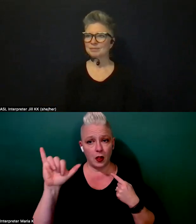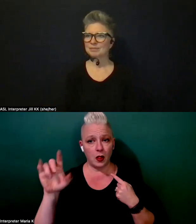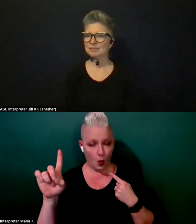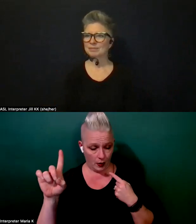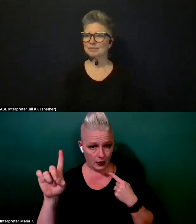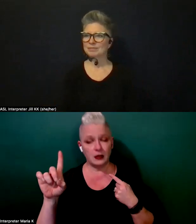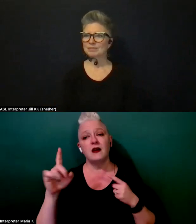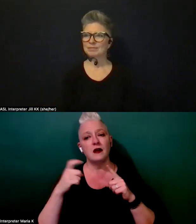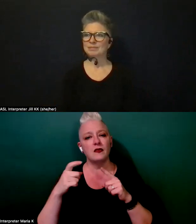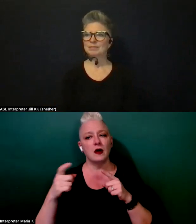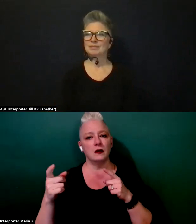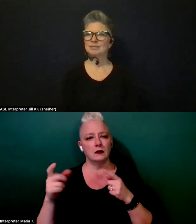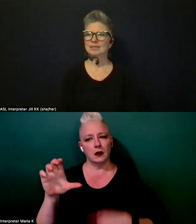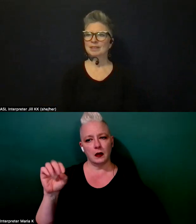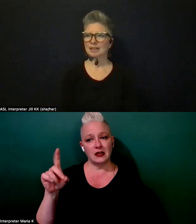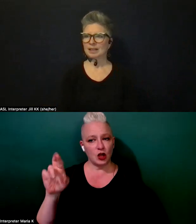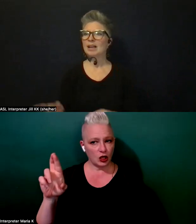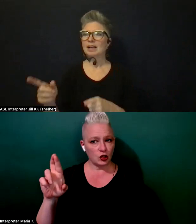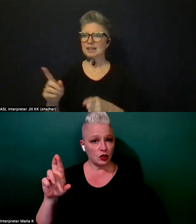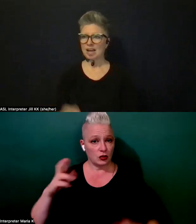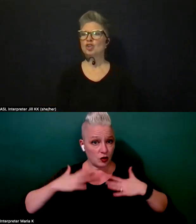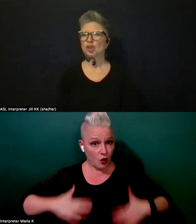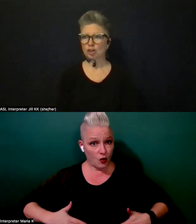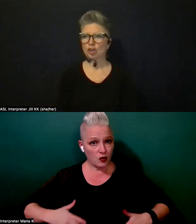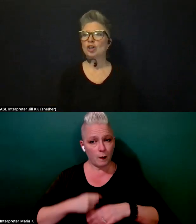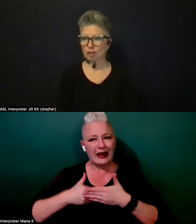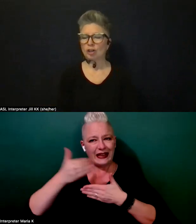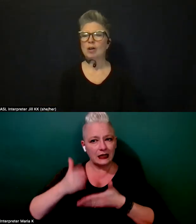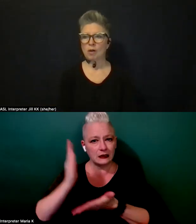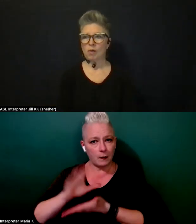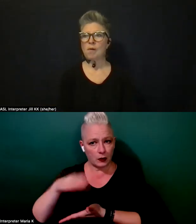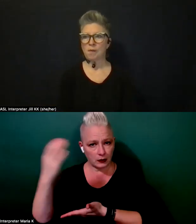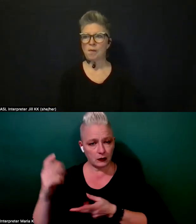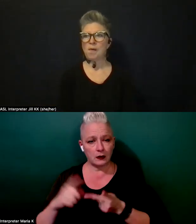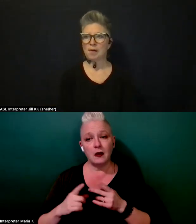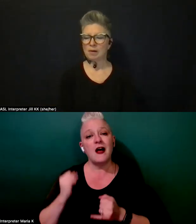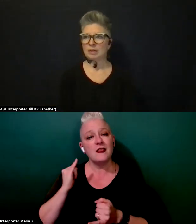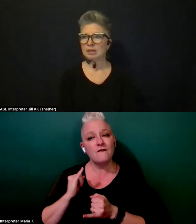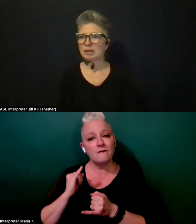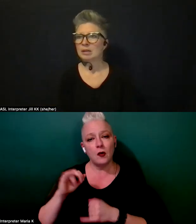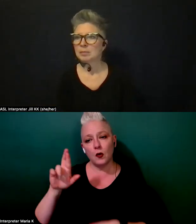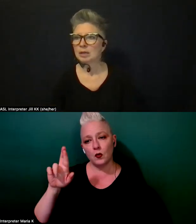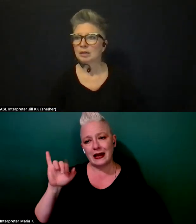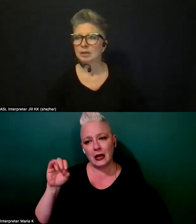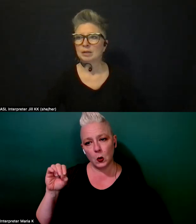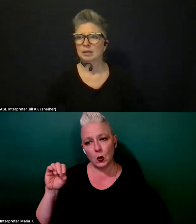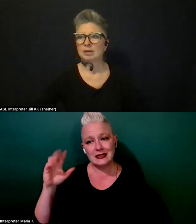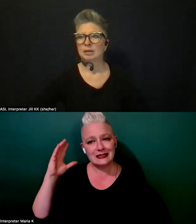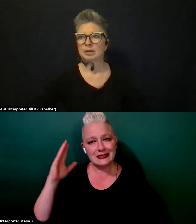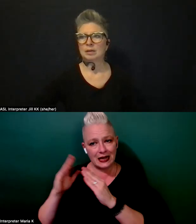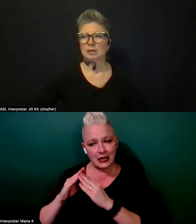Stop Christmas. I love that. The finale ball gown of Jenna Claire's from Radio City. I love